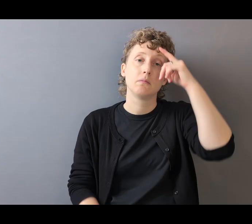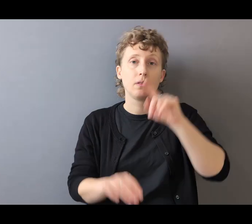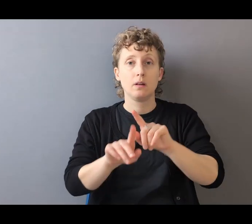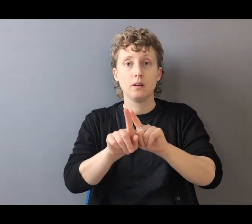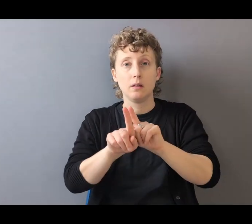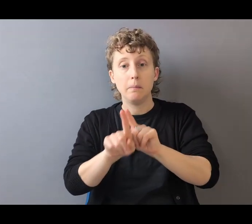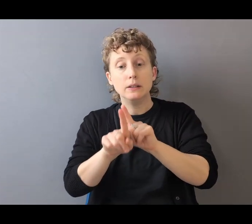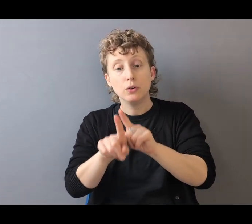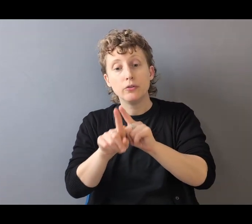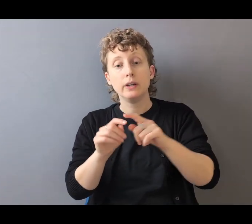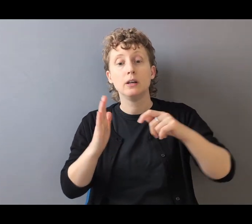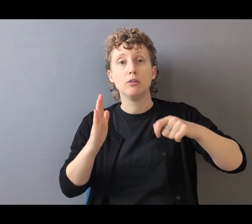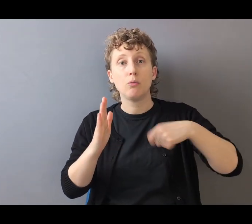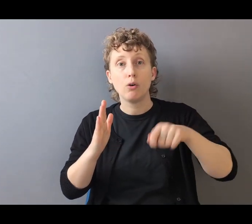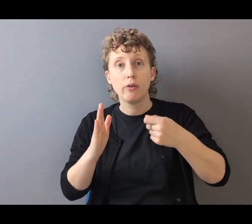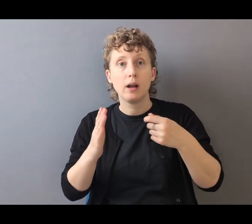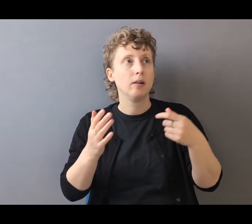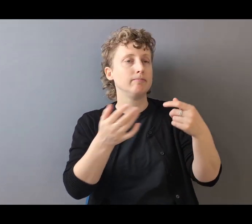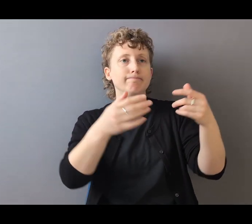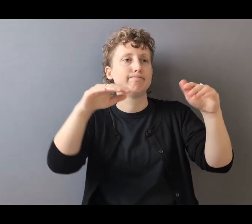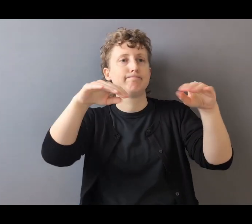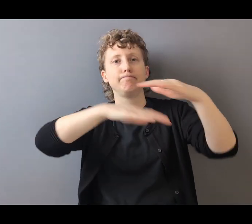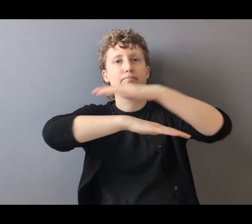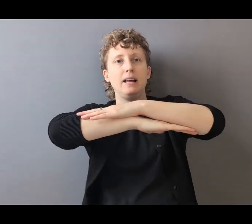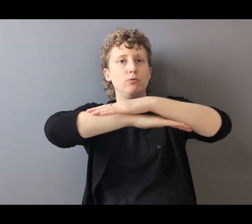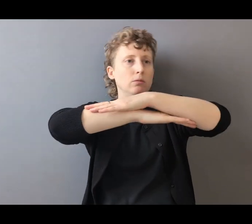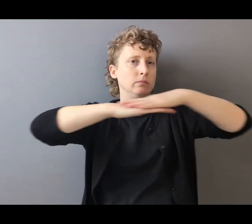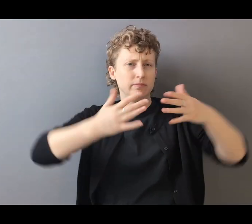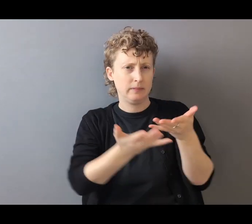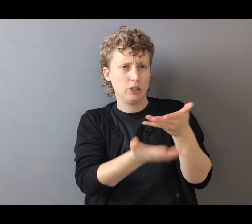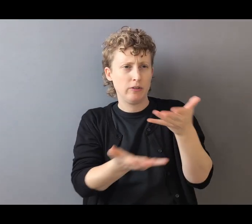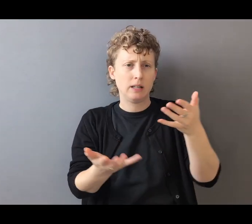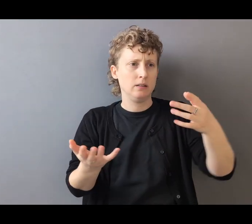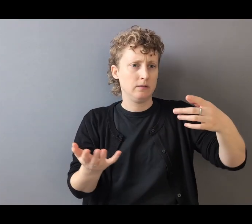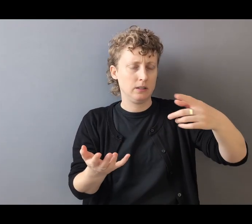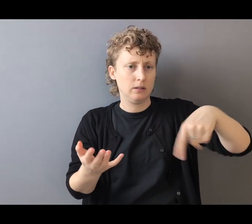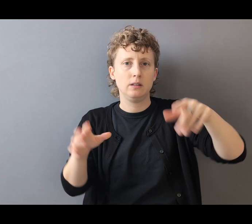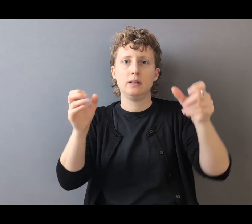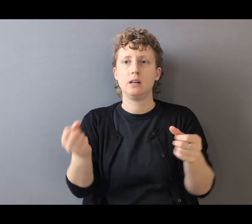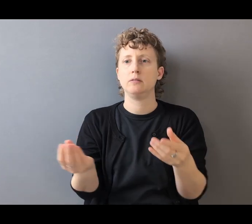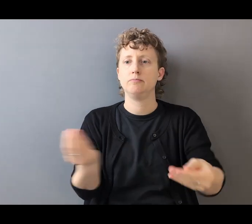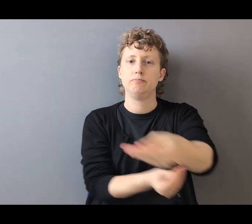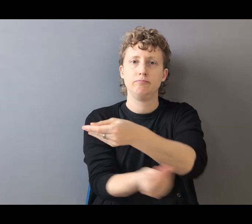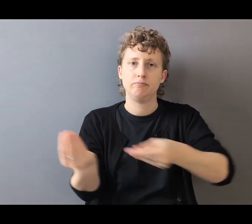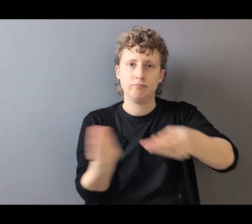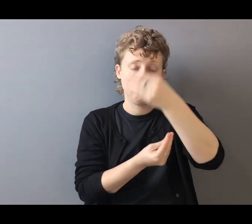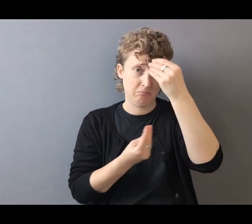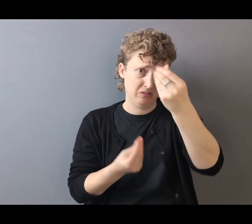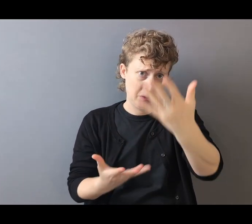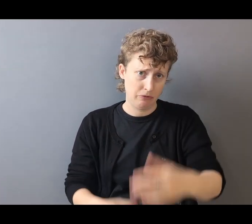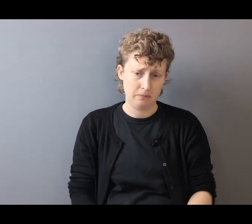a more interactive platform for sharing information, something like this. Yeah, mentoring is something